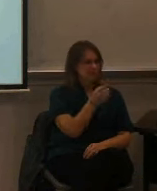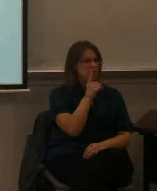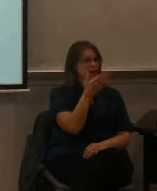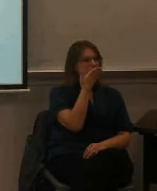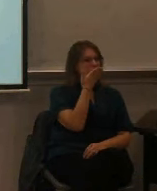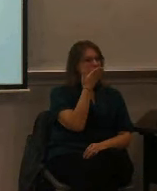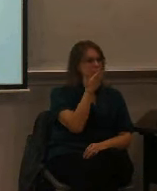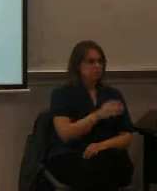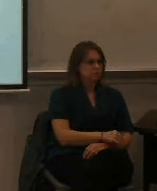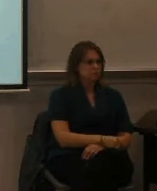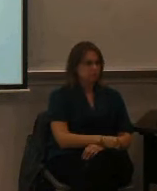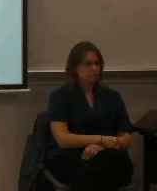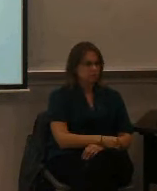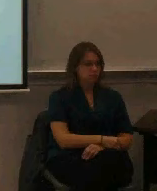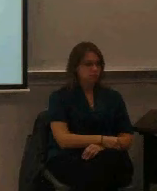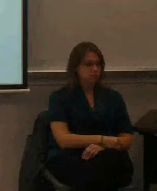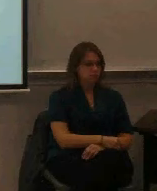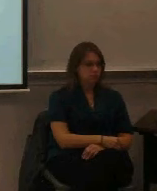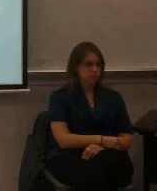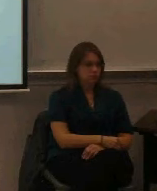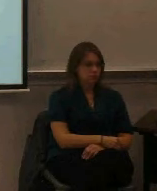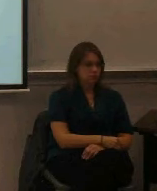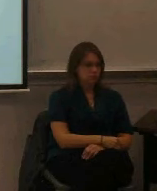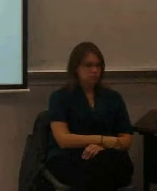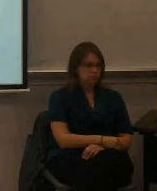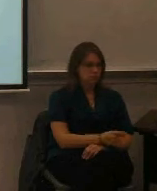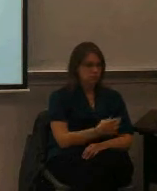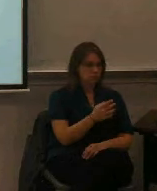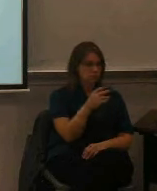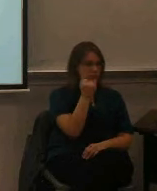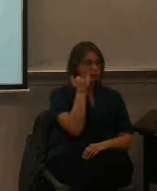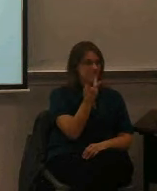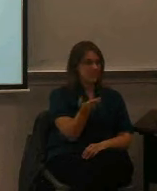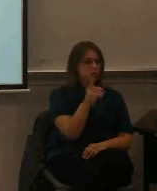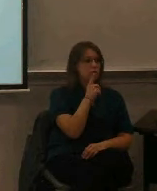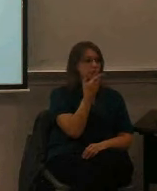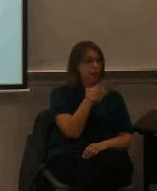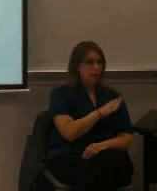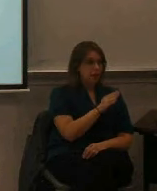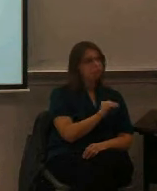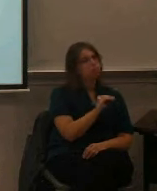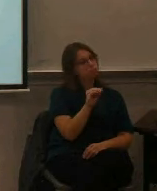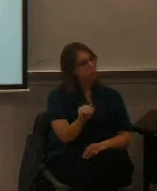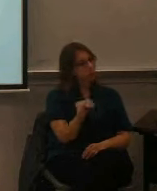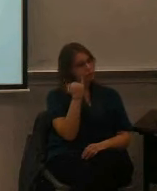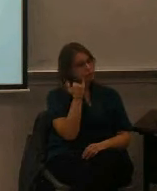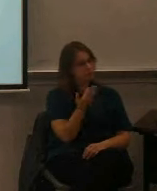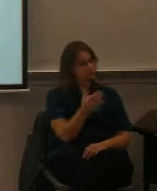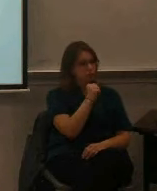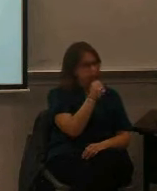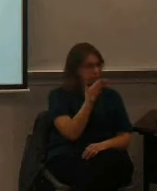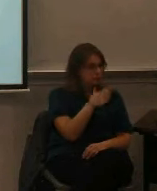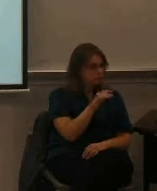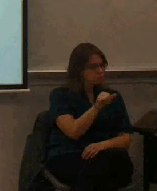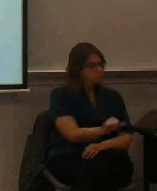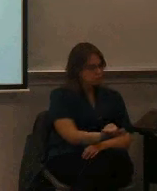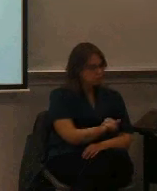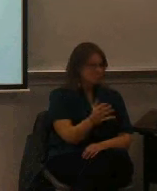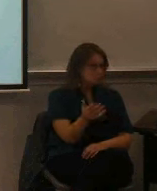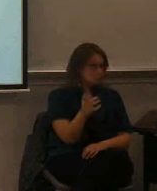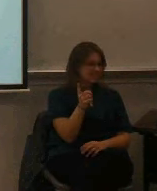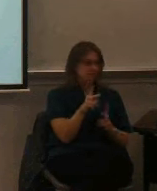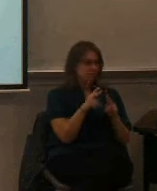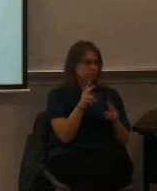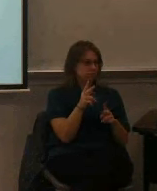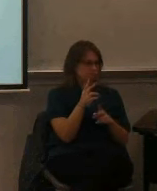good, stop. But this is a very commonly used method,